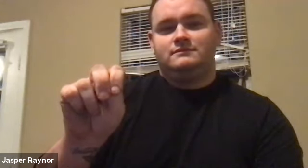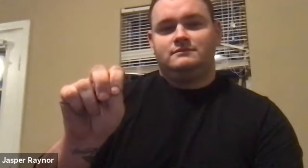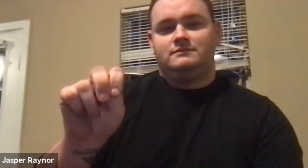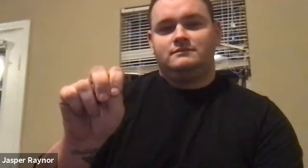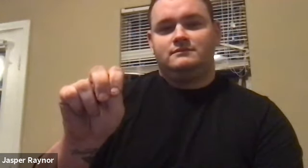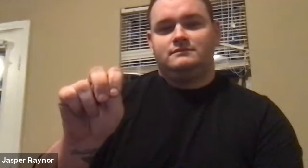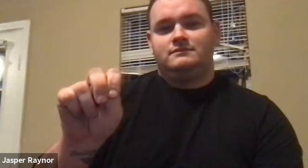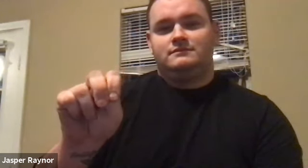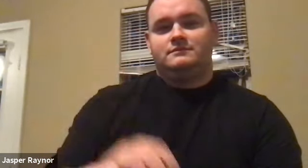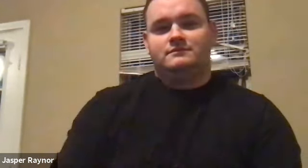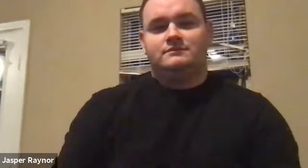Okay.